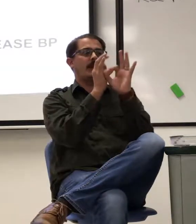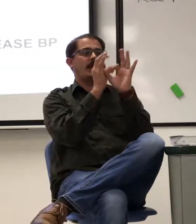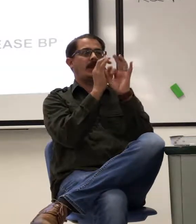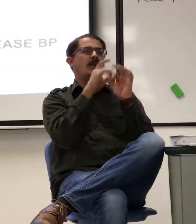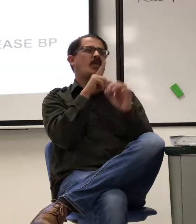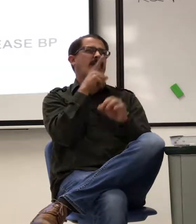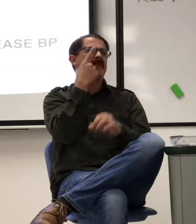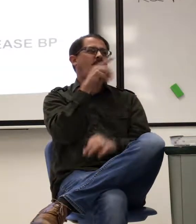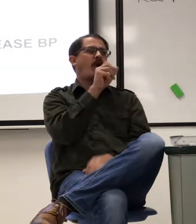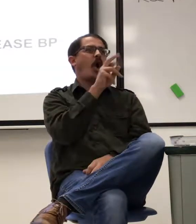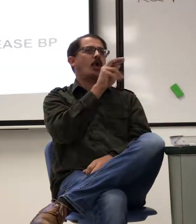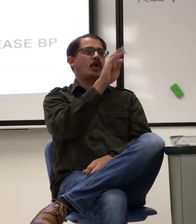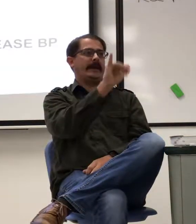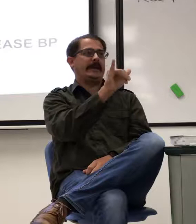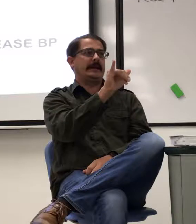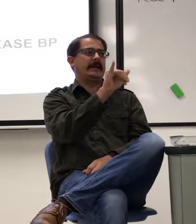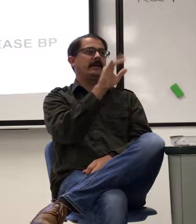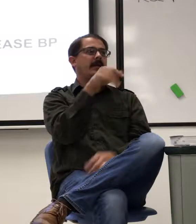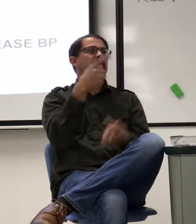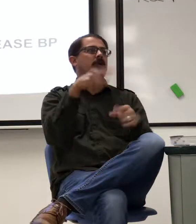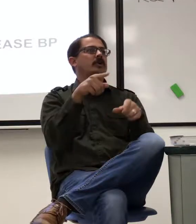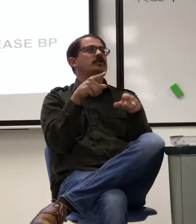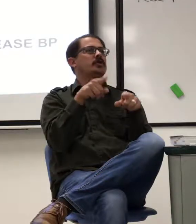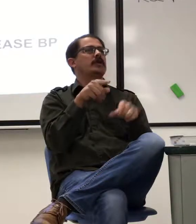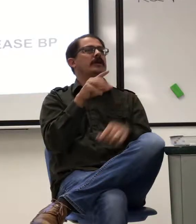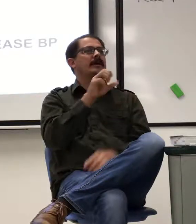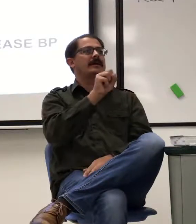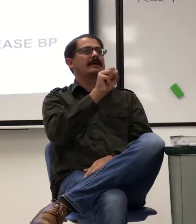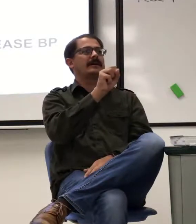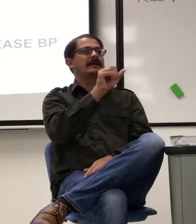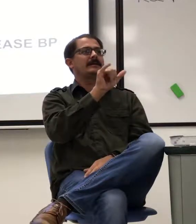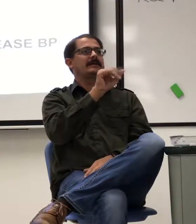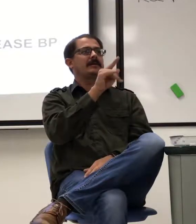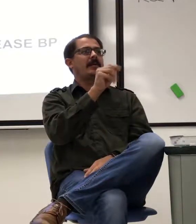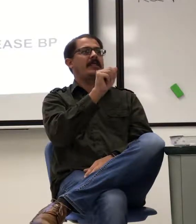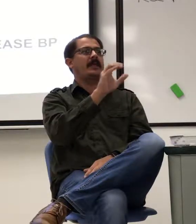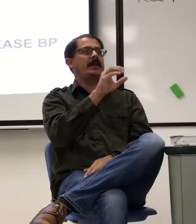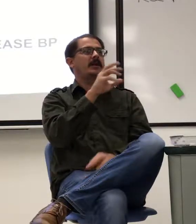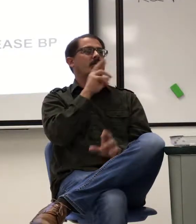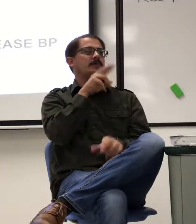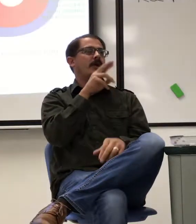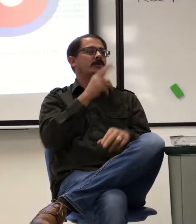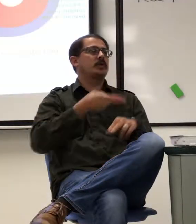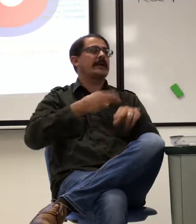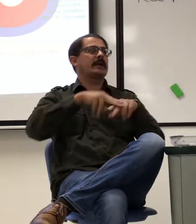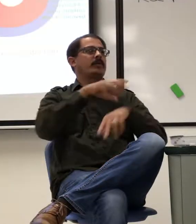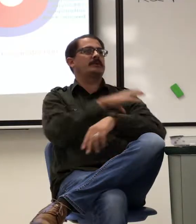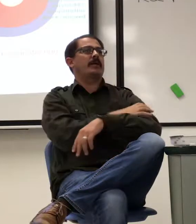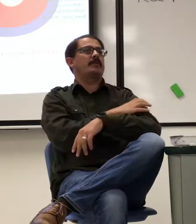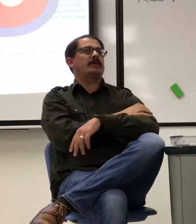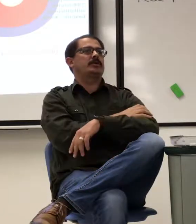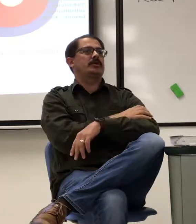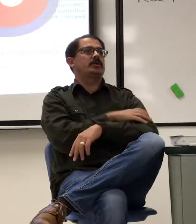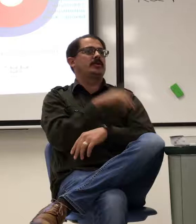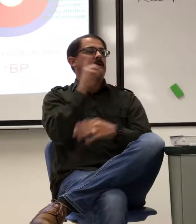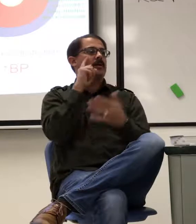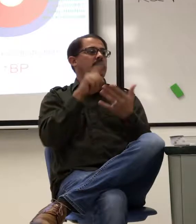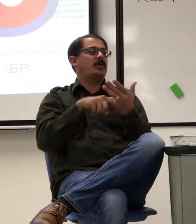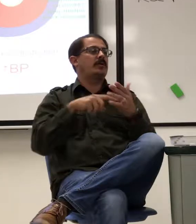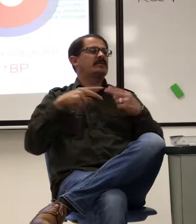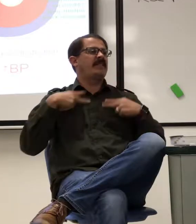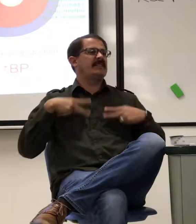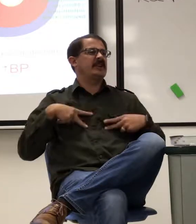arterials, this occurs during a sympathetic response to increased blood pressure. Let's look at the physiology behind